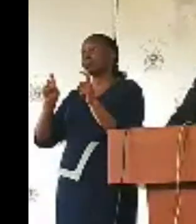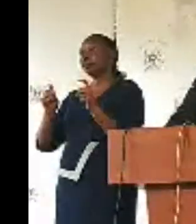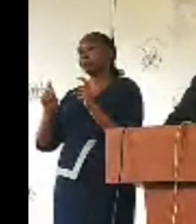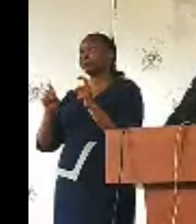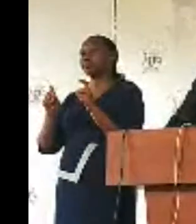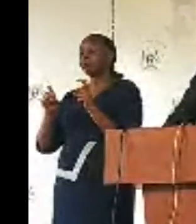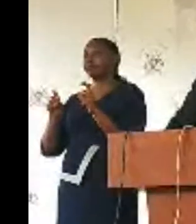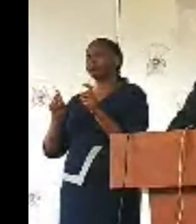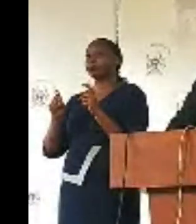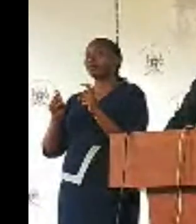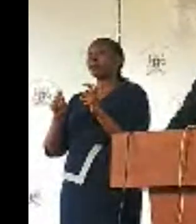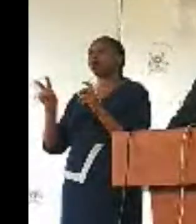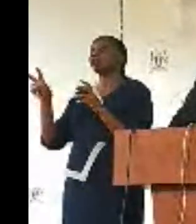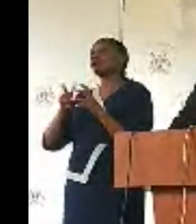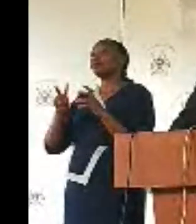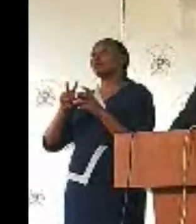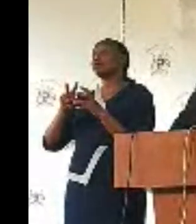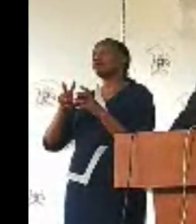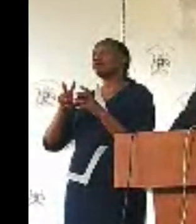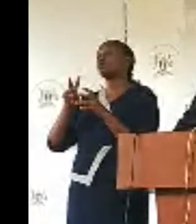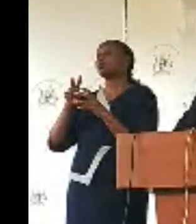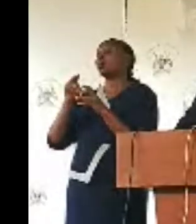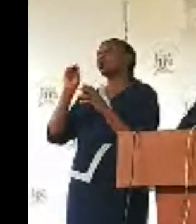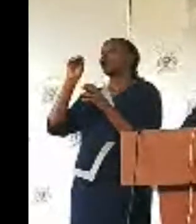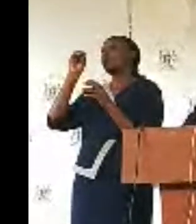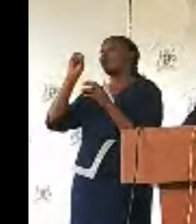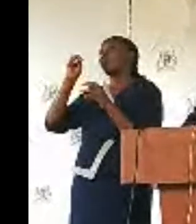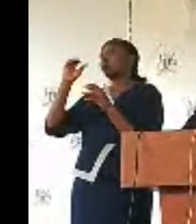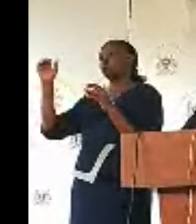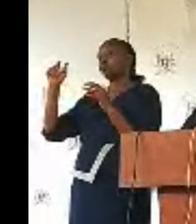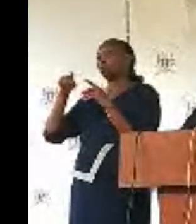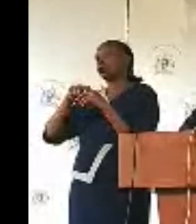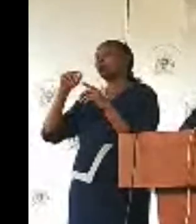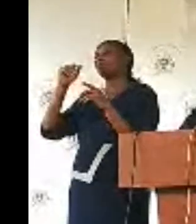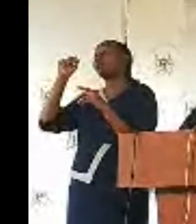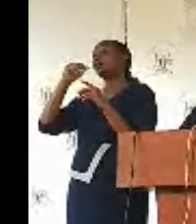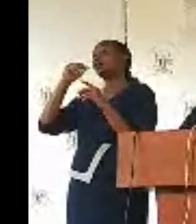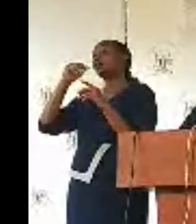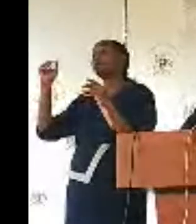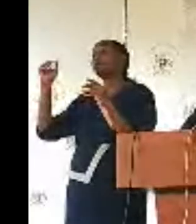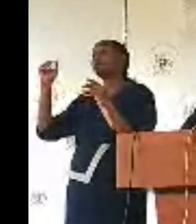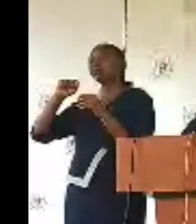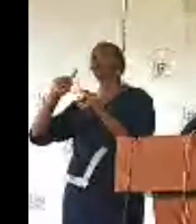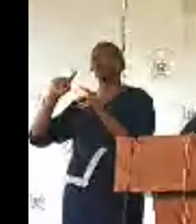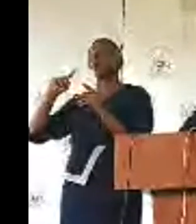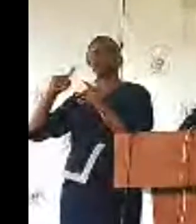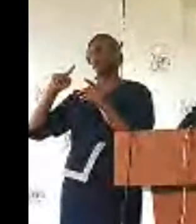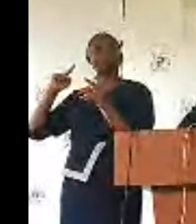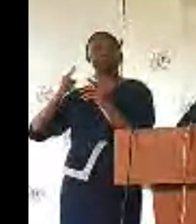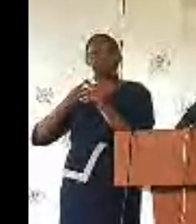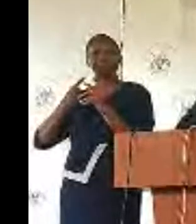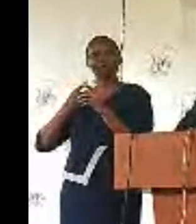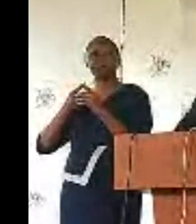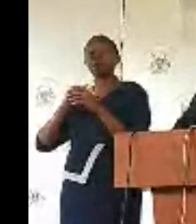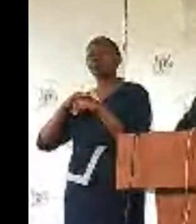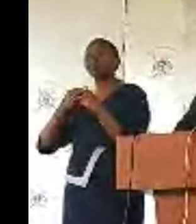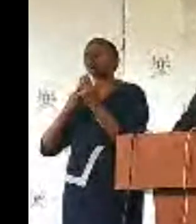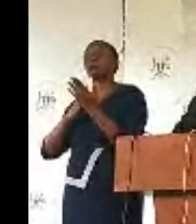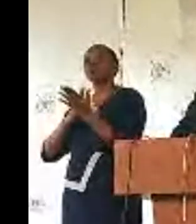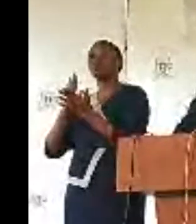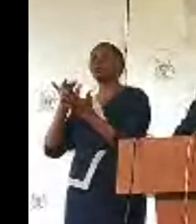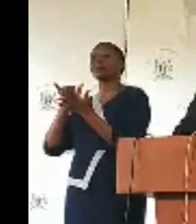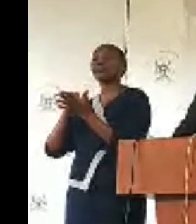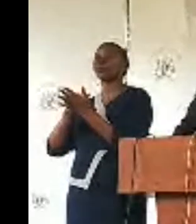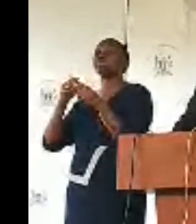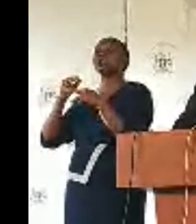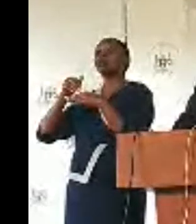examinations, particularly UCE and UACE, must first of all make sure their foreign